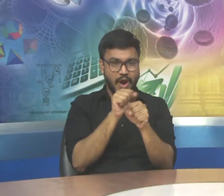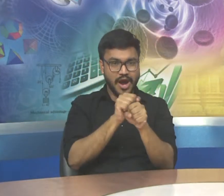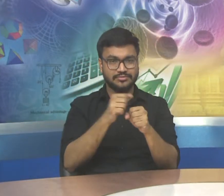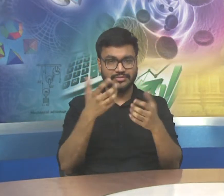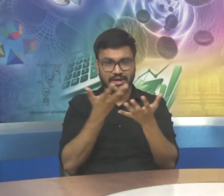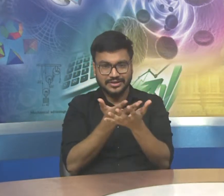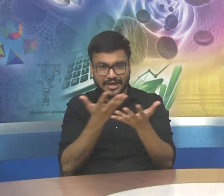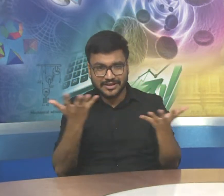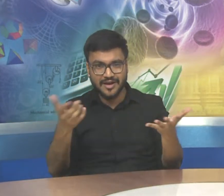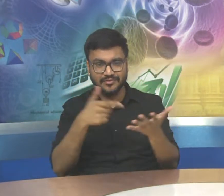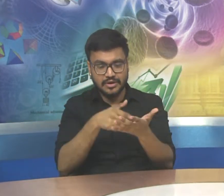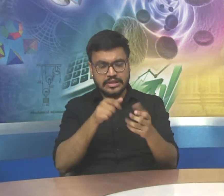and